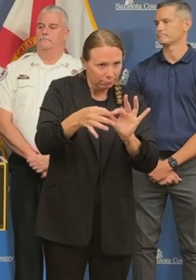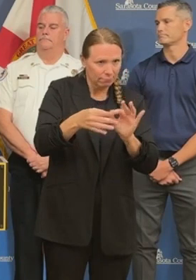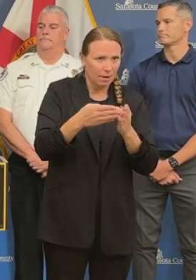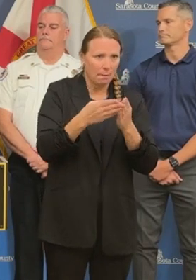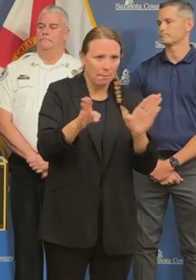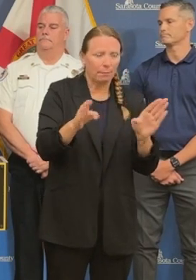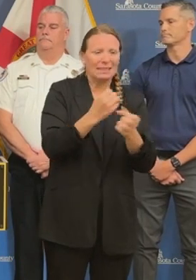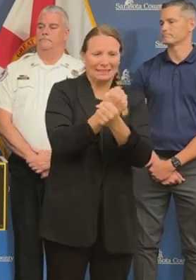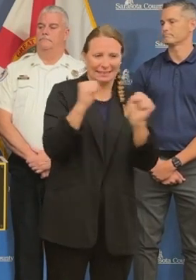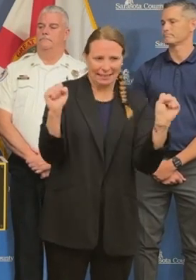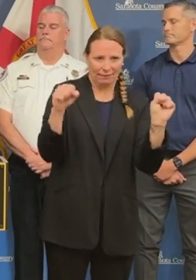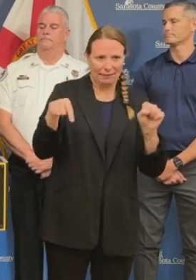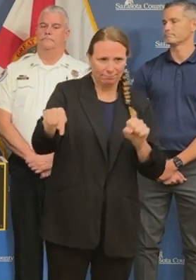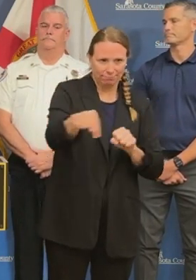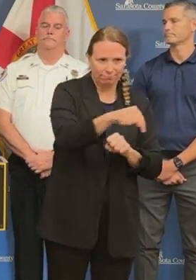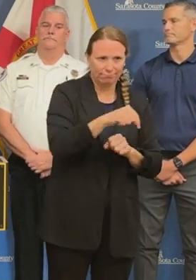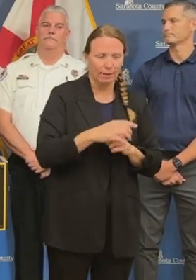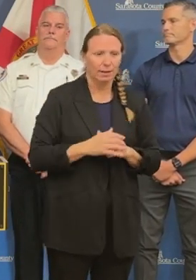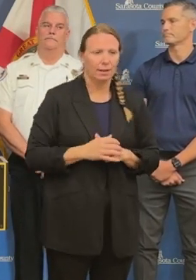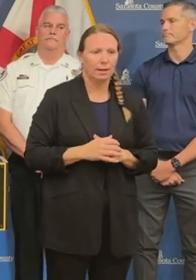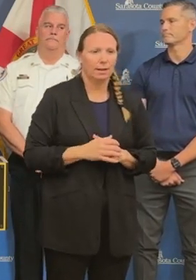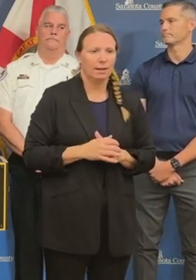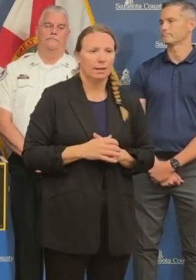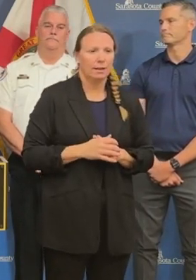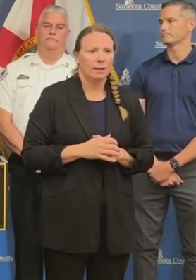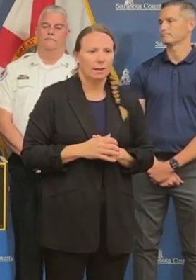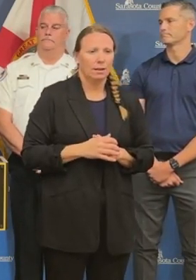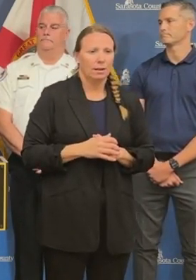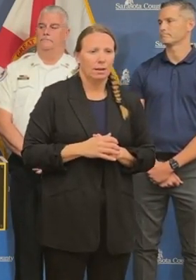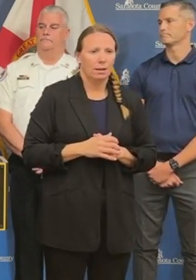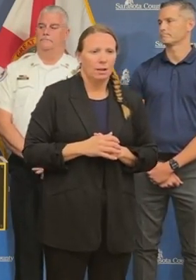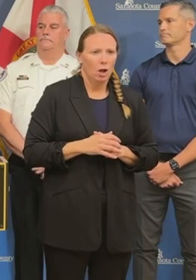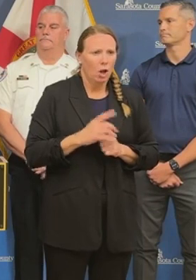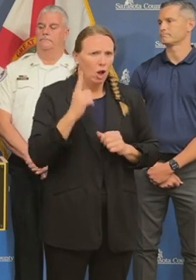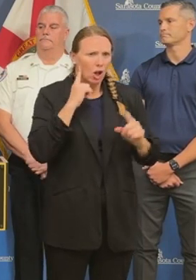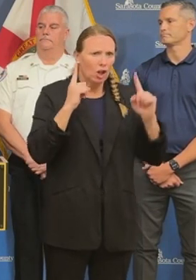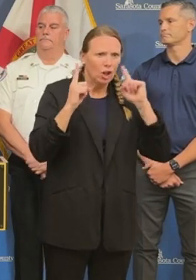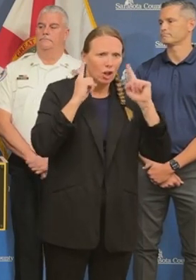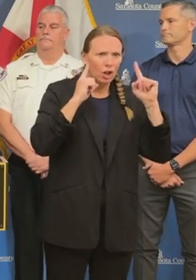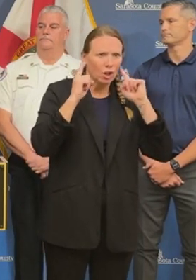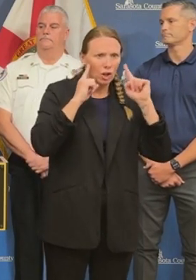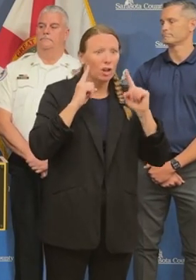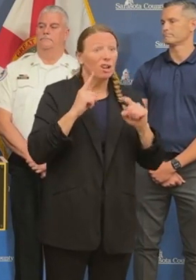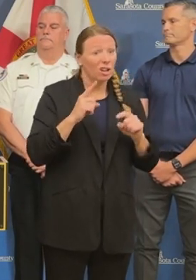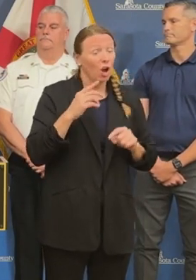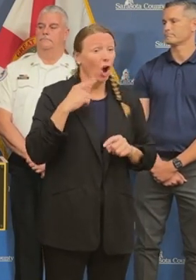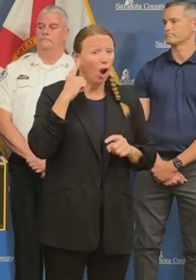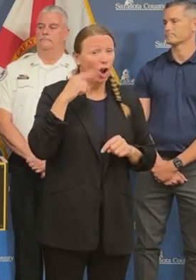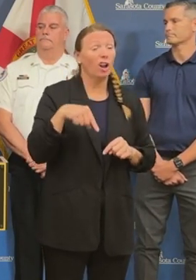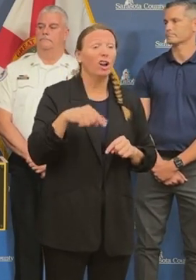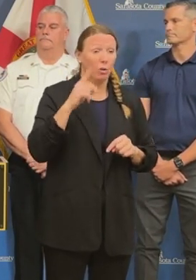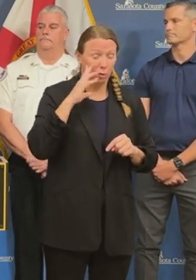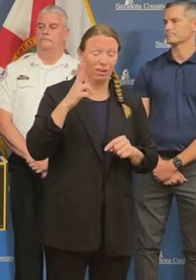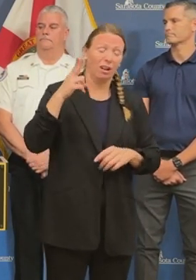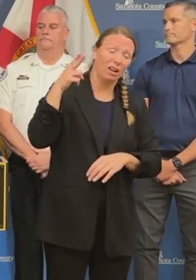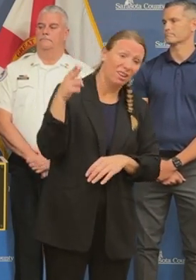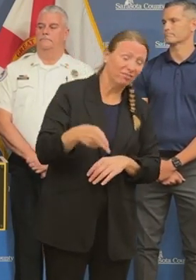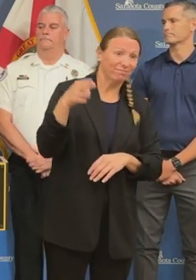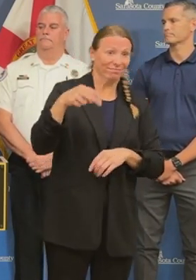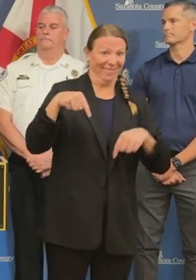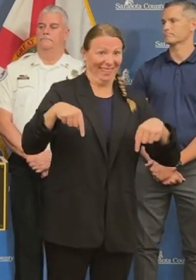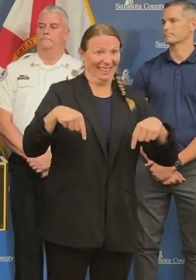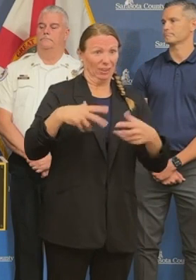public safety with this storm. As you heard from our EM chief, this is going to be historic. 6 to 12 feet